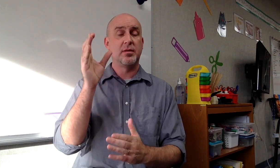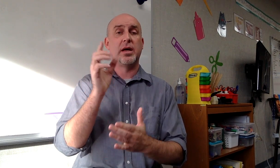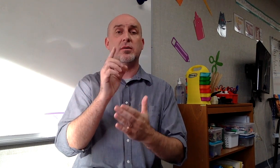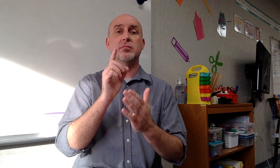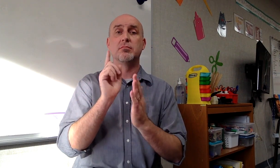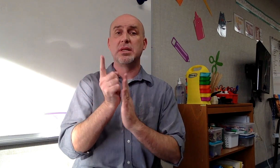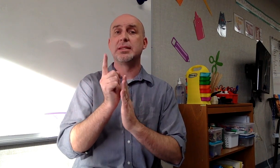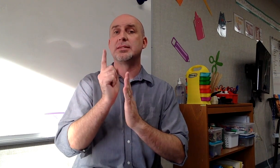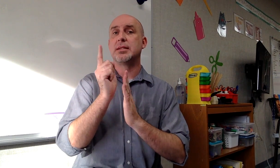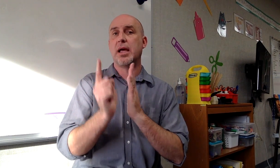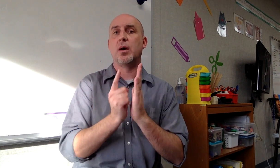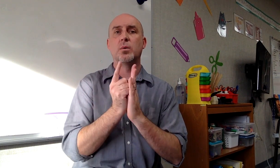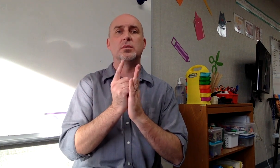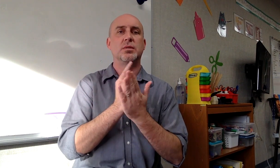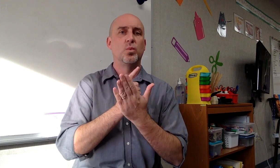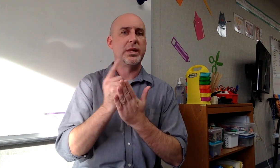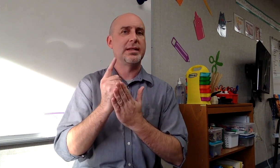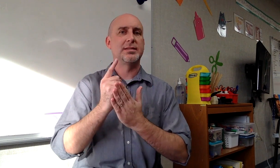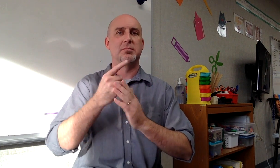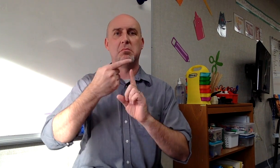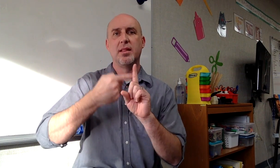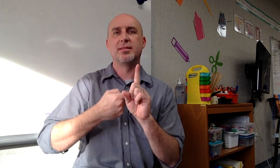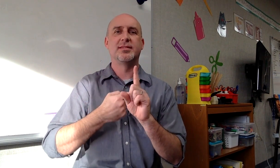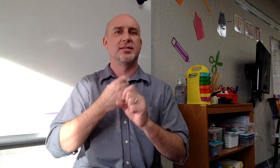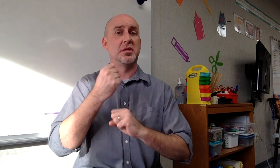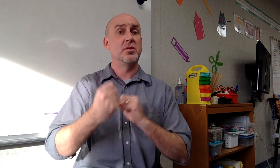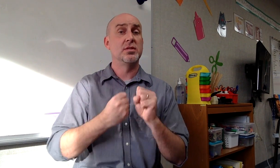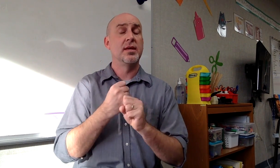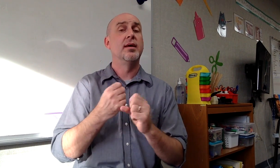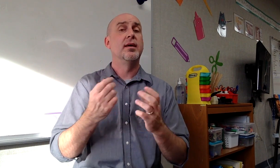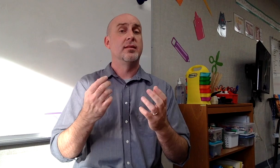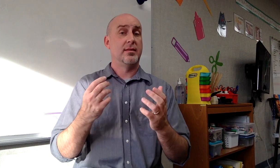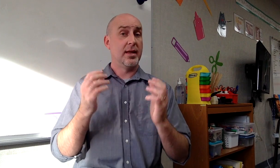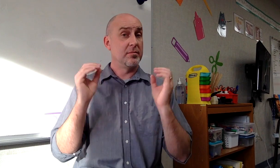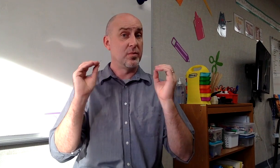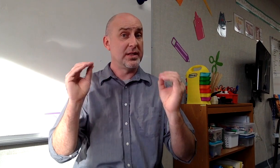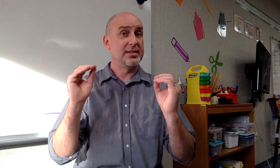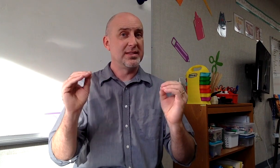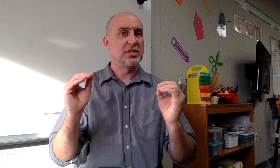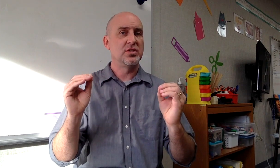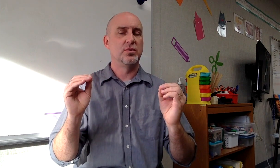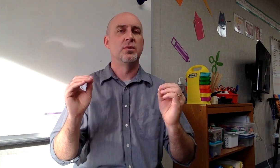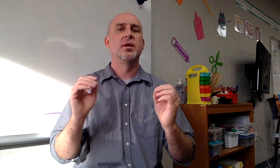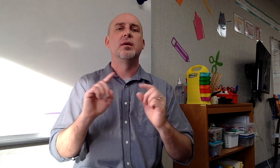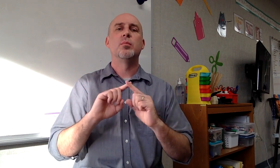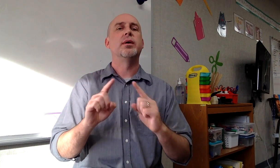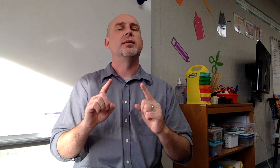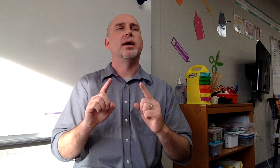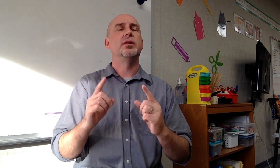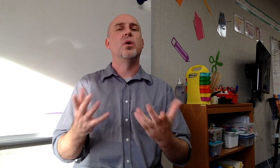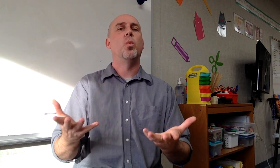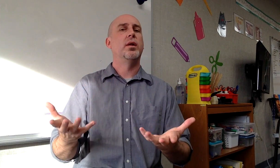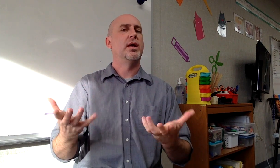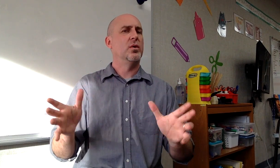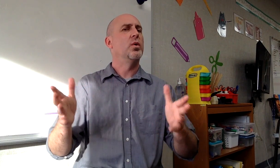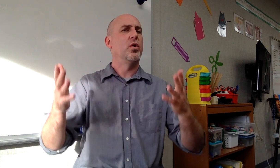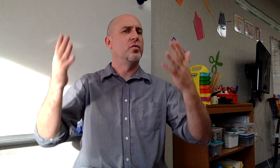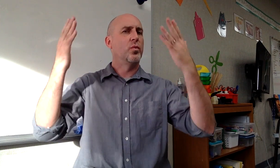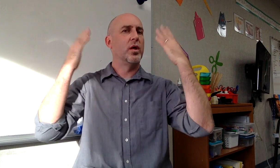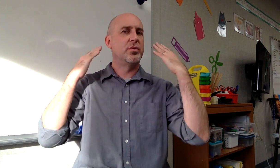about minutes and hours and weeks and months and years that I am ready to teach you. But I don't want to overwhelm you.